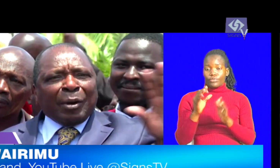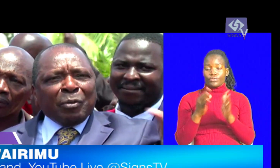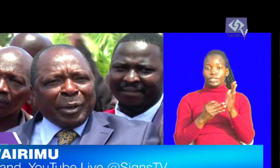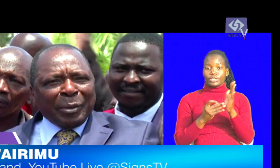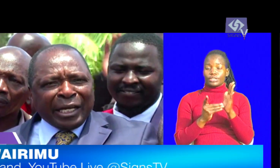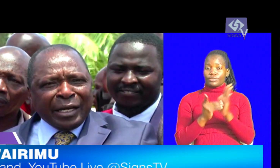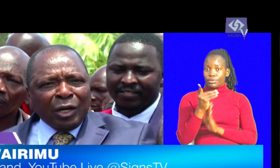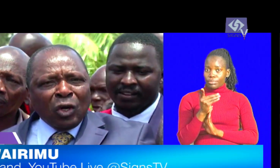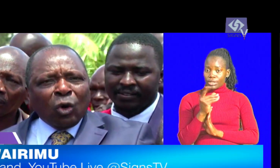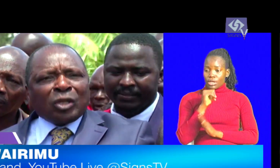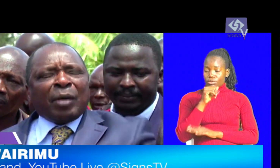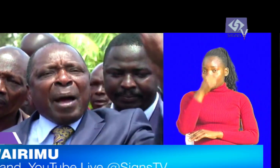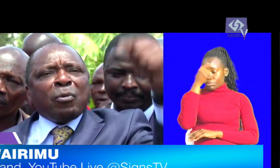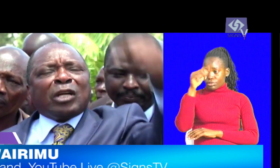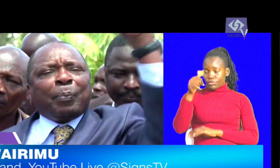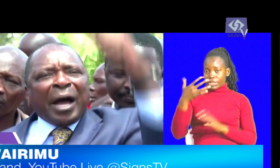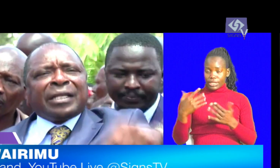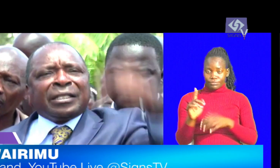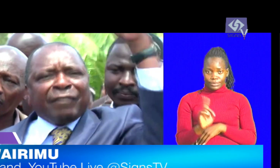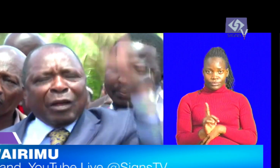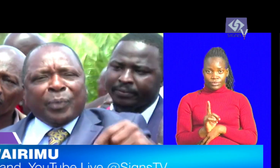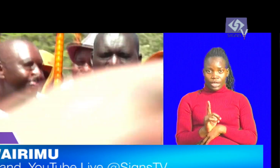sababu mwingine, kwa sababu hatupate development.